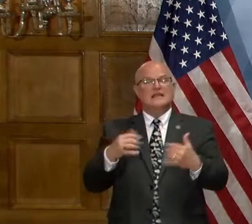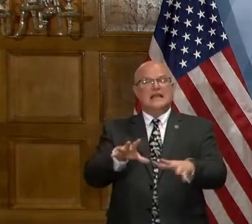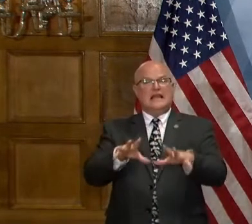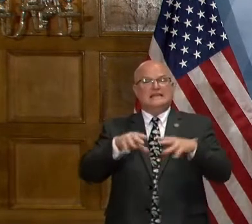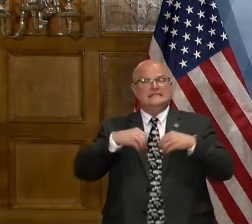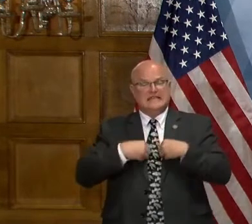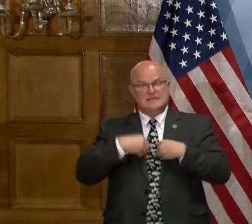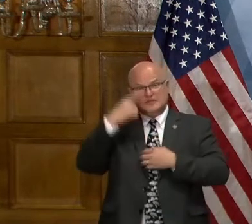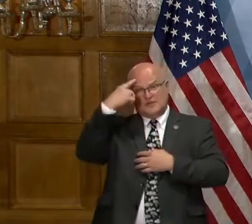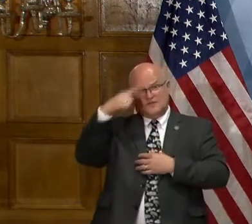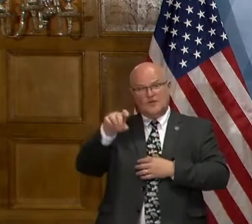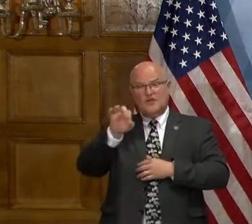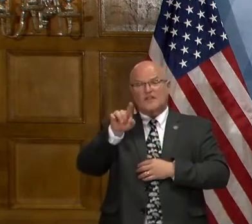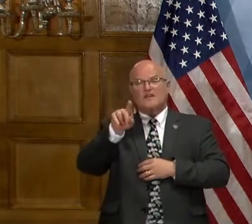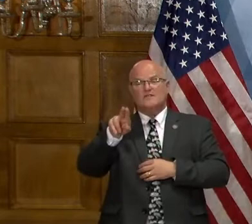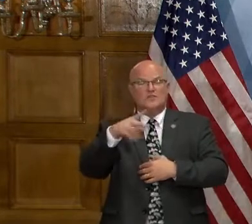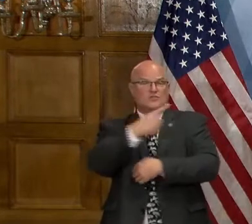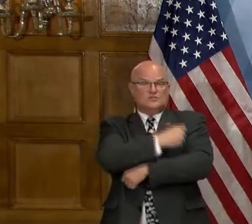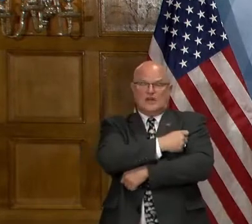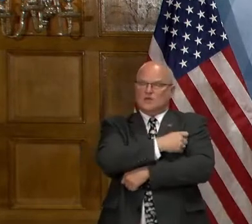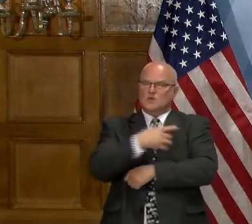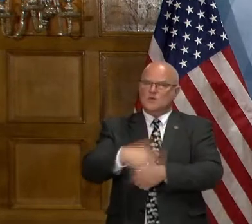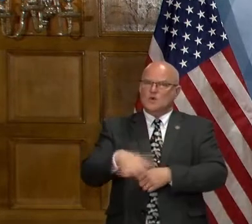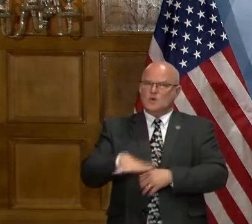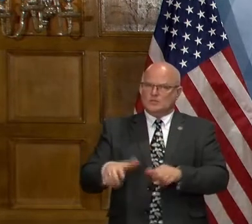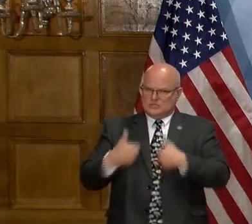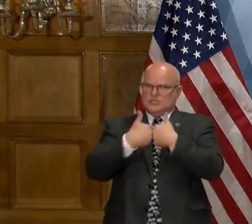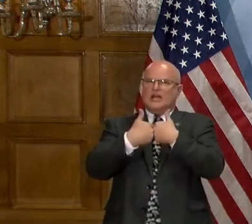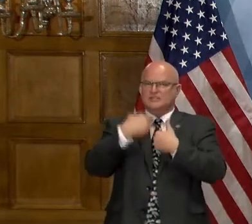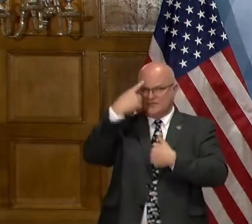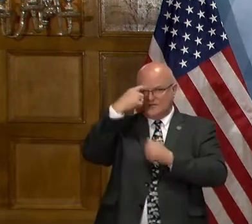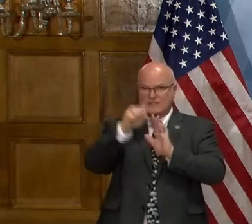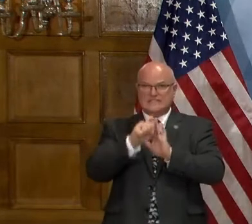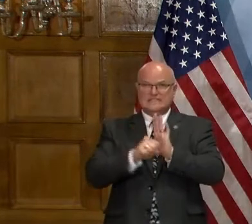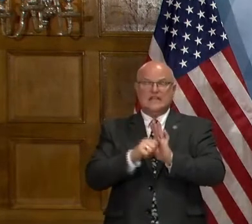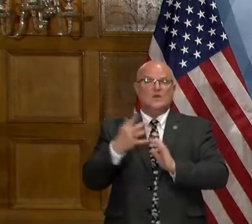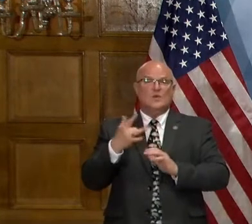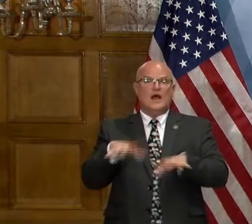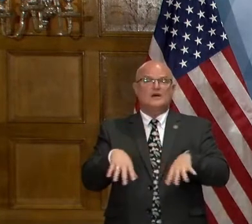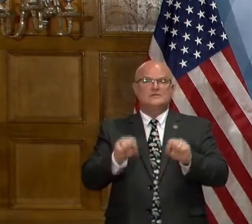acceptance for the flu shot, it's going to be challenging for our state. That's